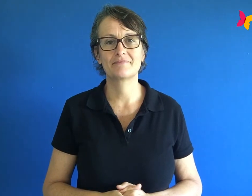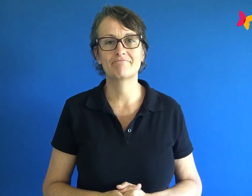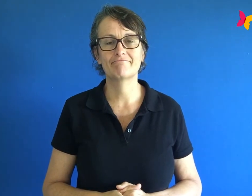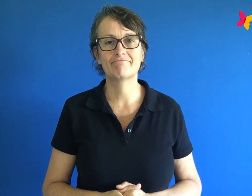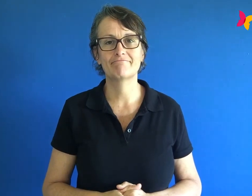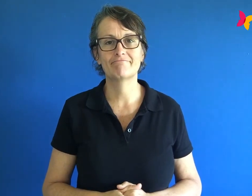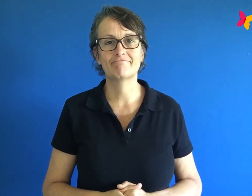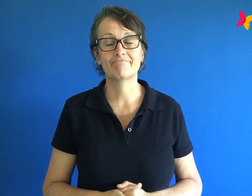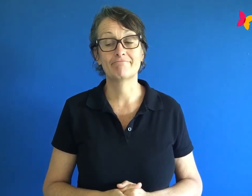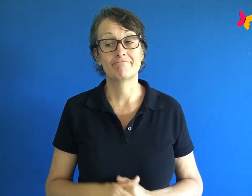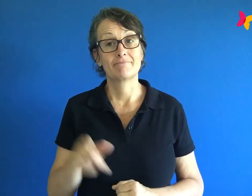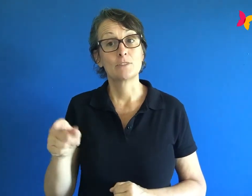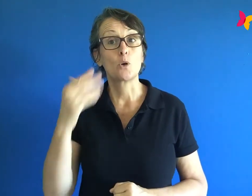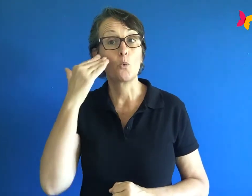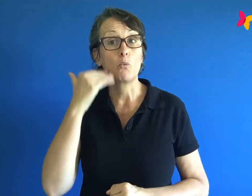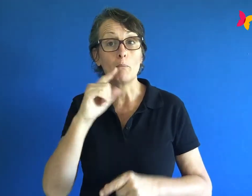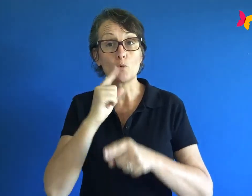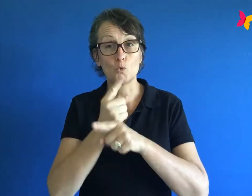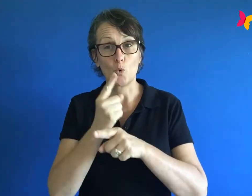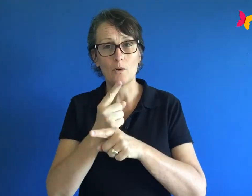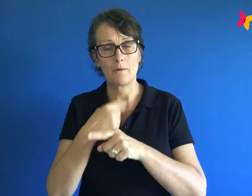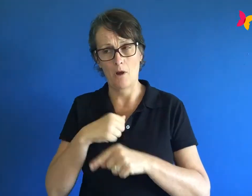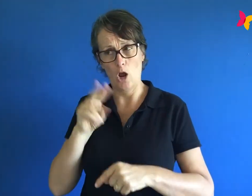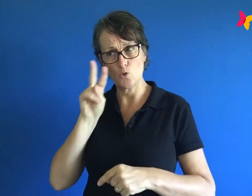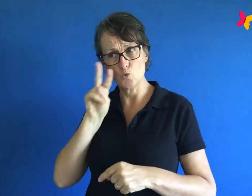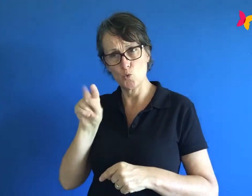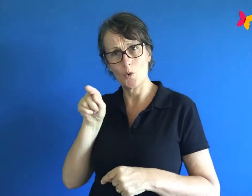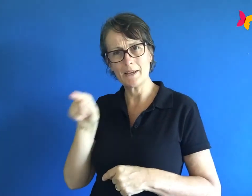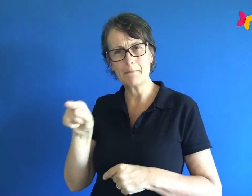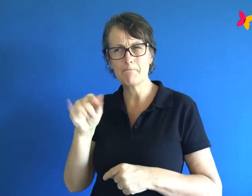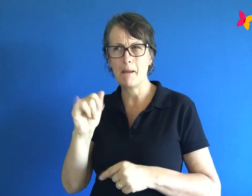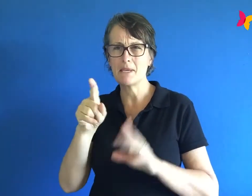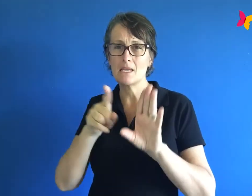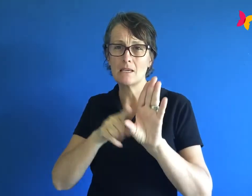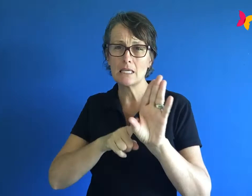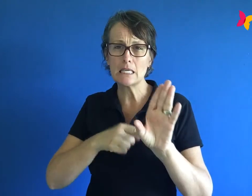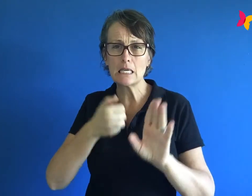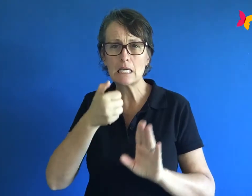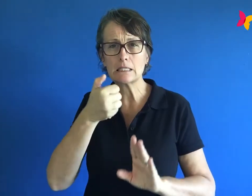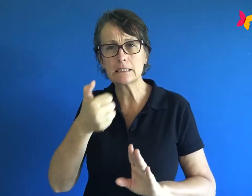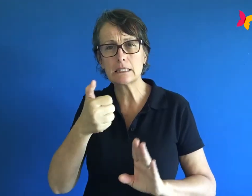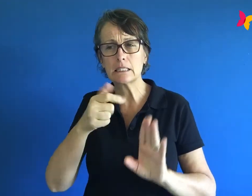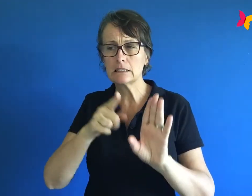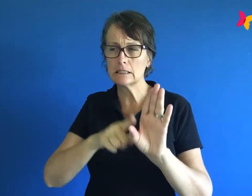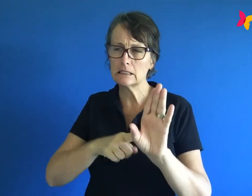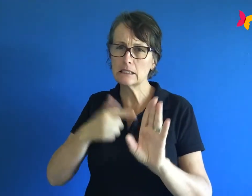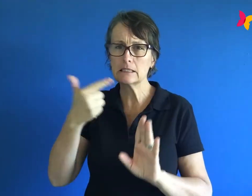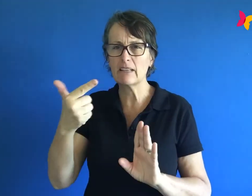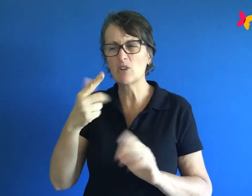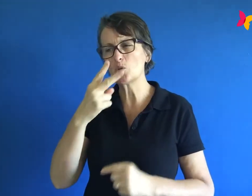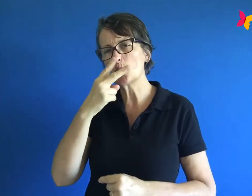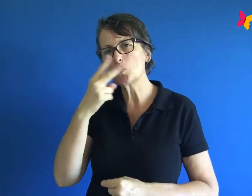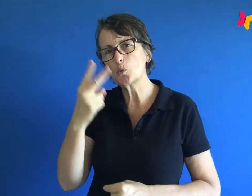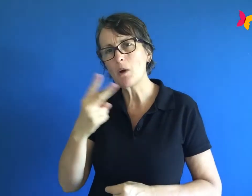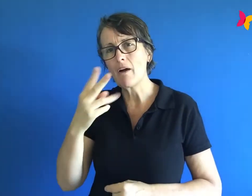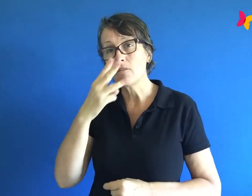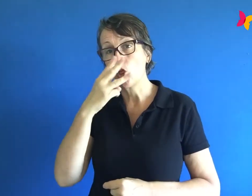I suppose it was between year 6 and year 7, so 12 and 13. He developed migraines